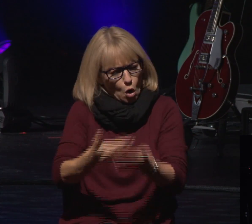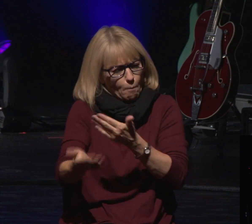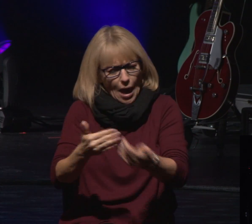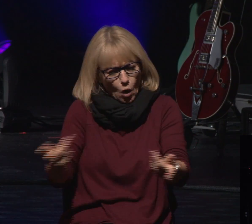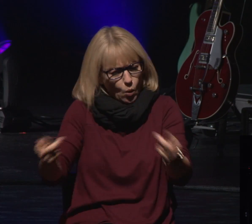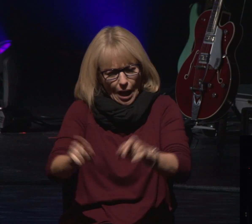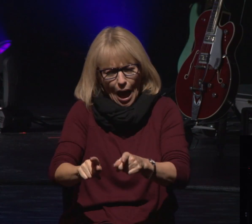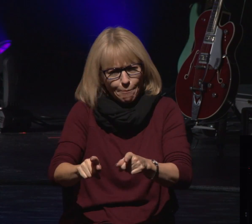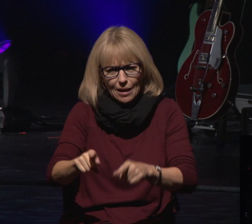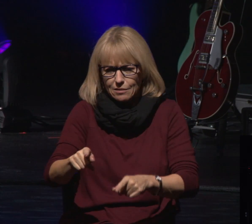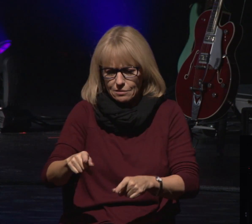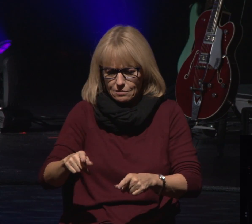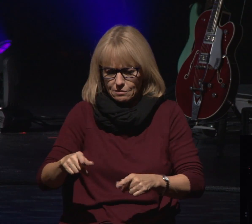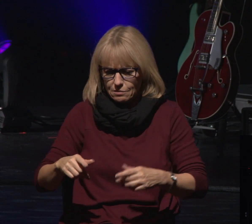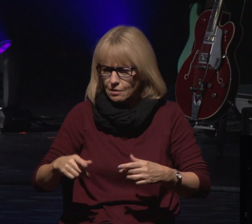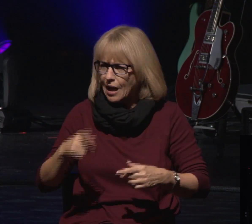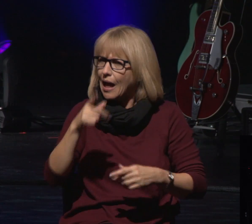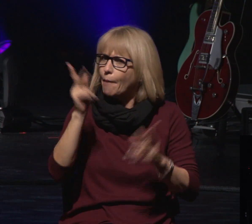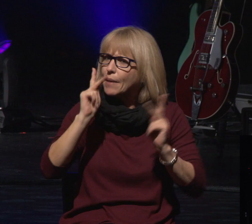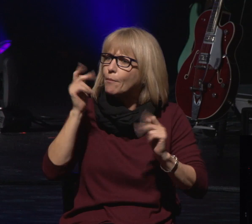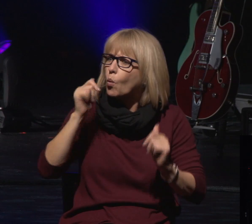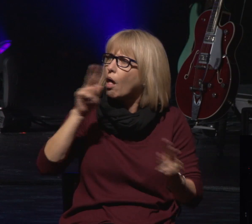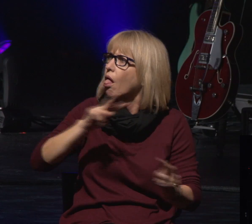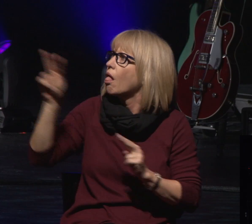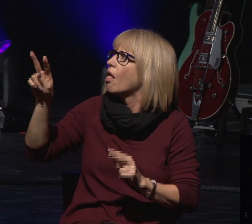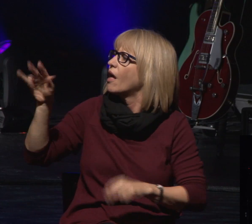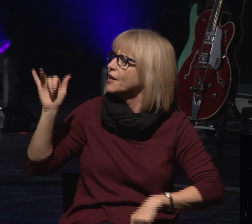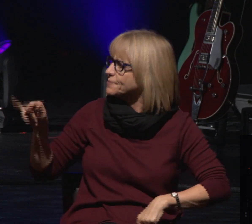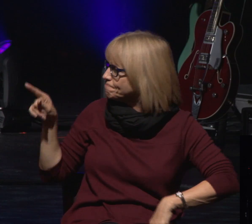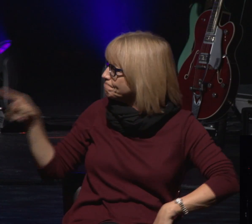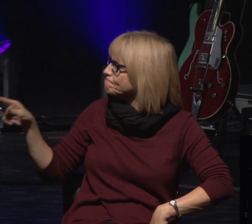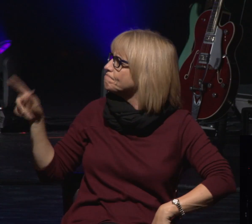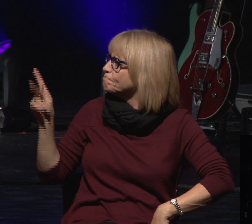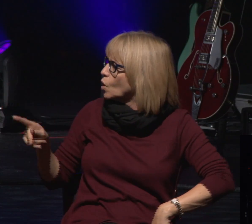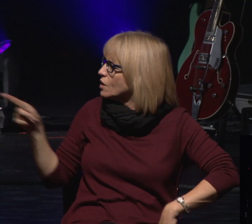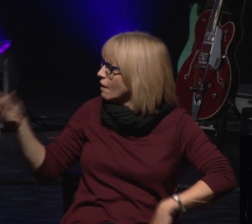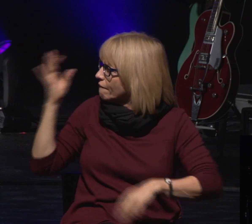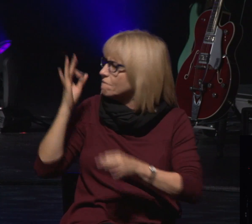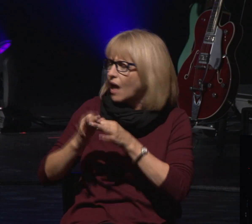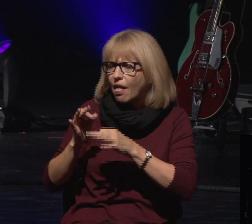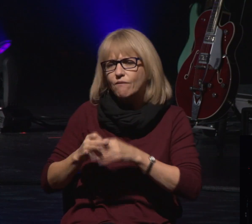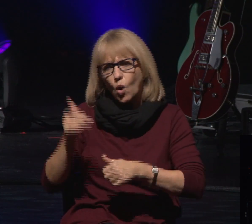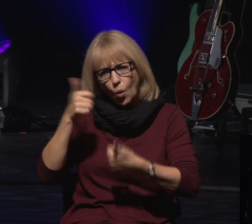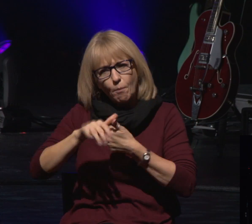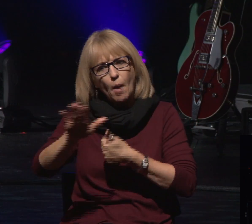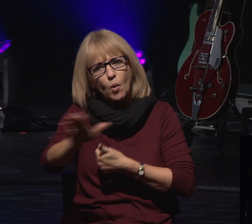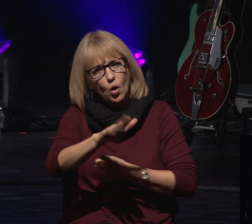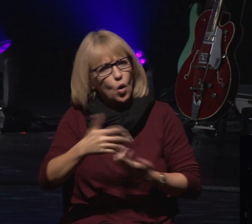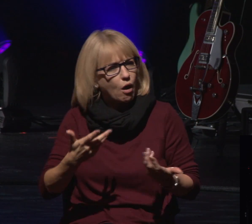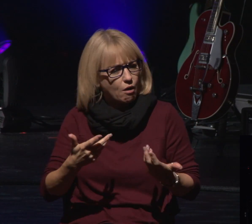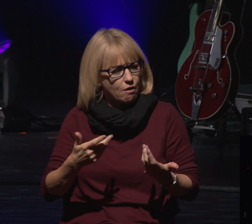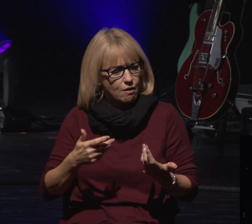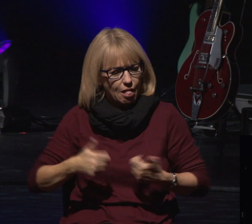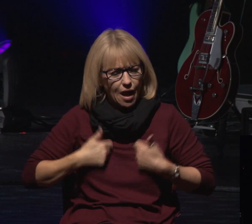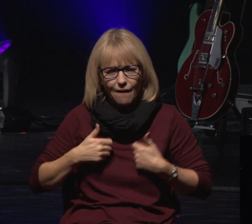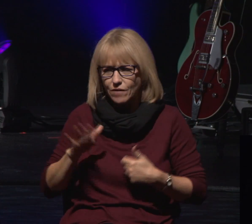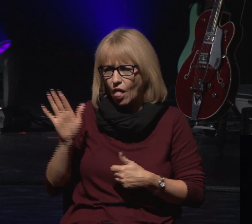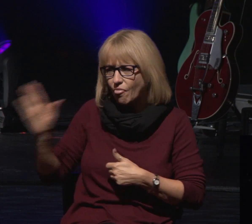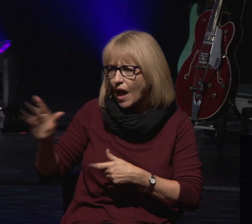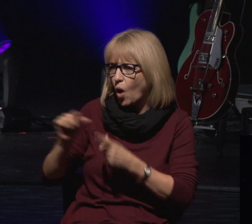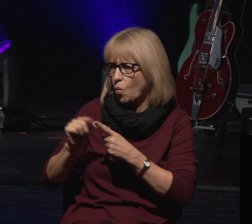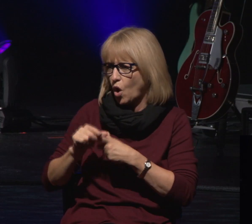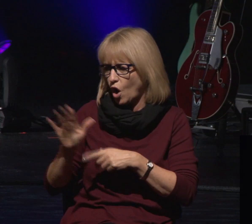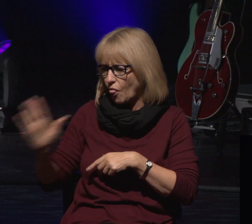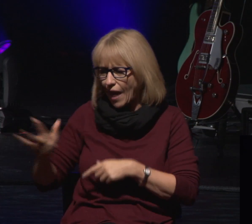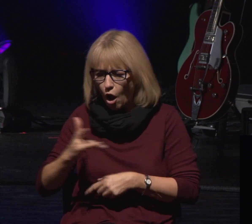what happened to her, look how they stayed faithful to God. Look at their words, look at their heart, and that's the thing